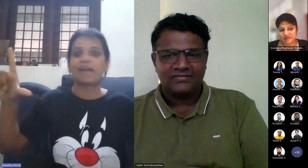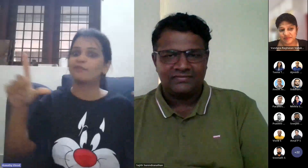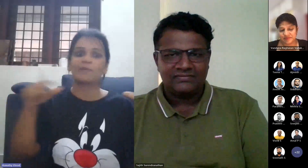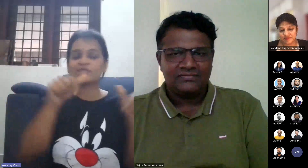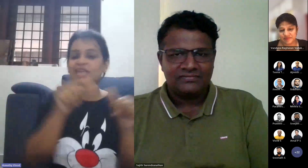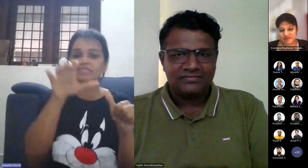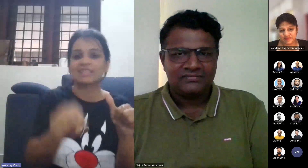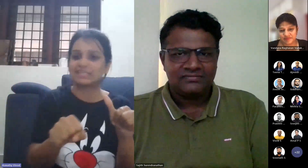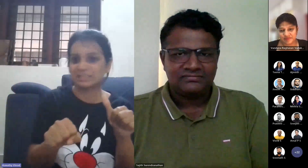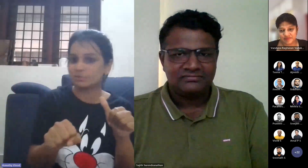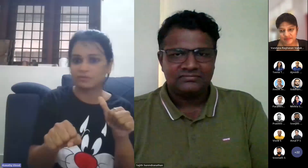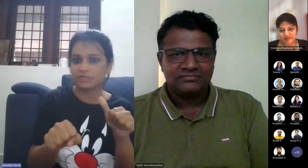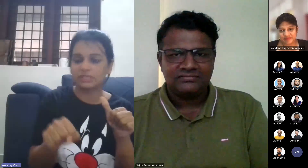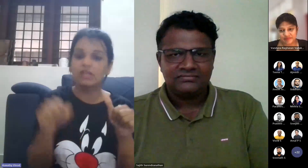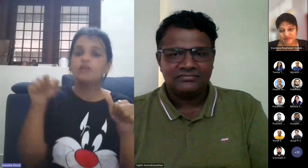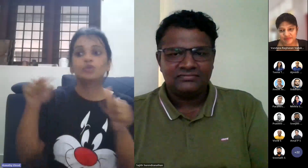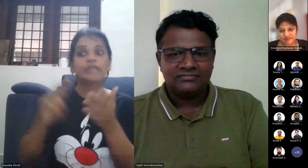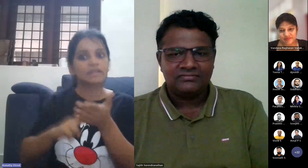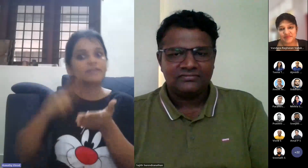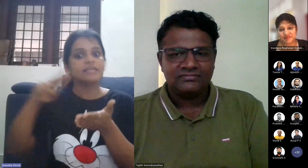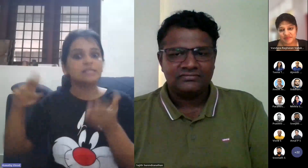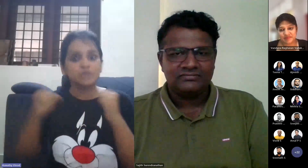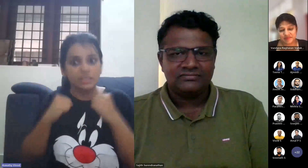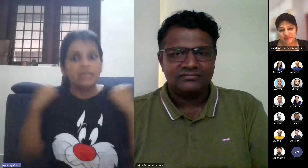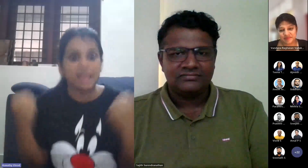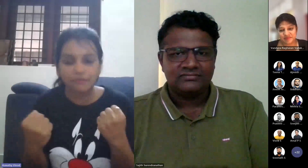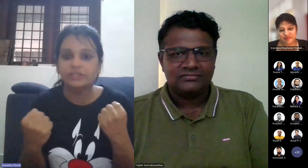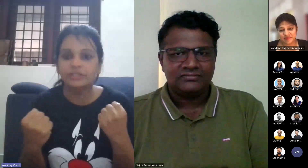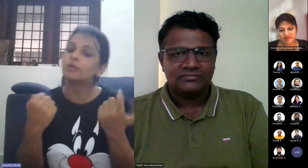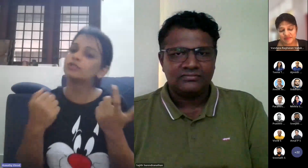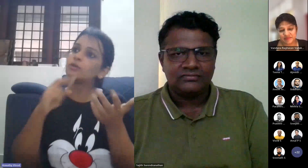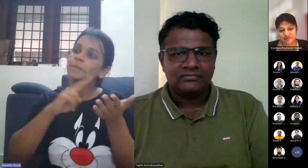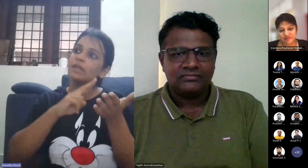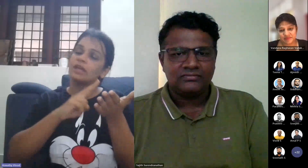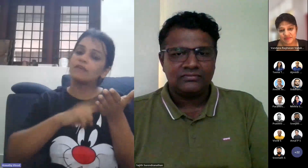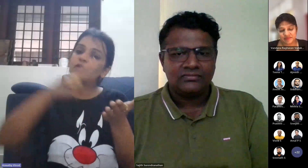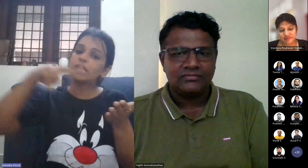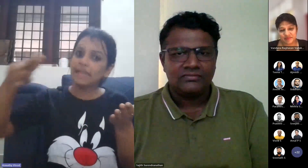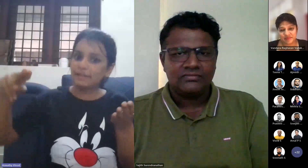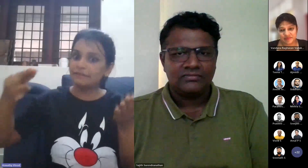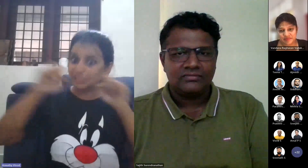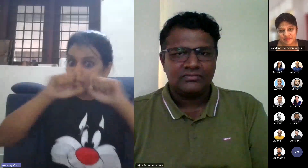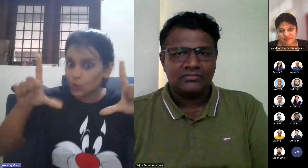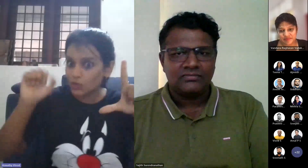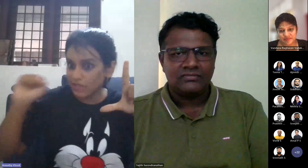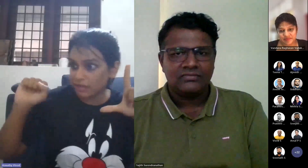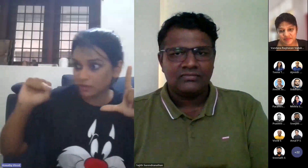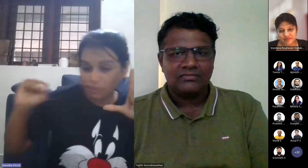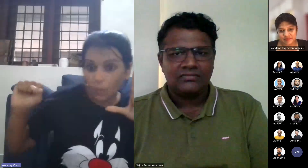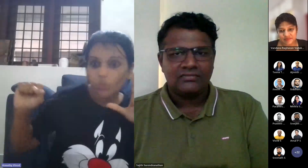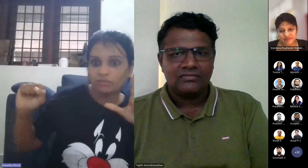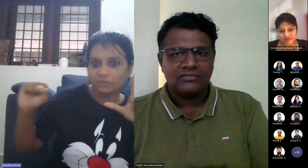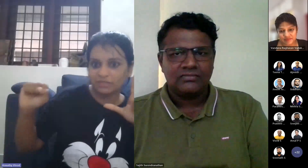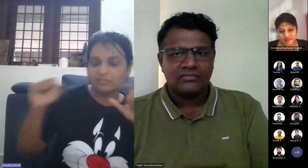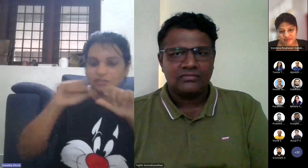other platform which has this accessible feature. So Netflix has put in that effort. And also, if you look at Netflix shows,